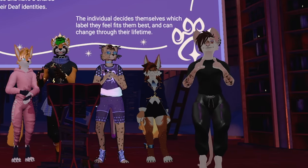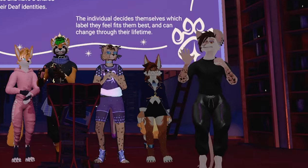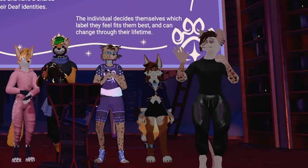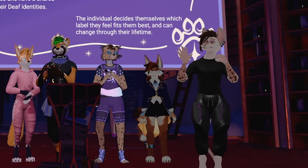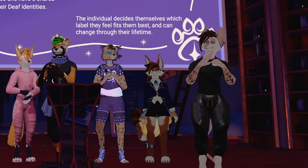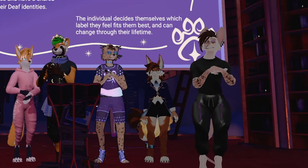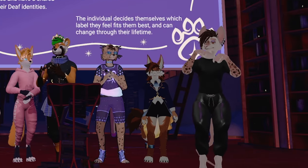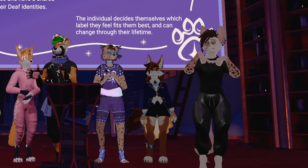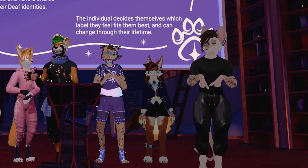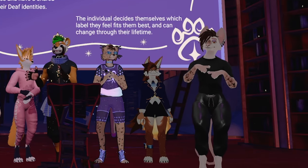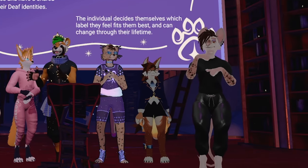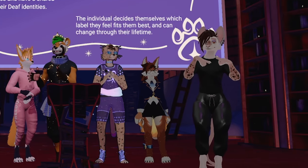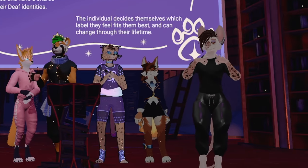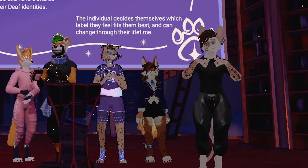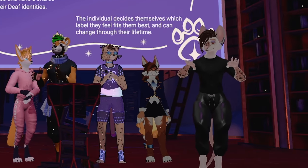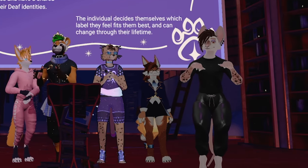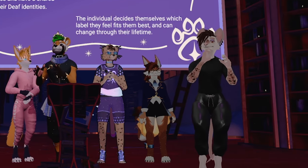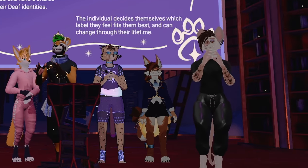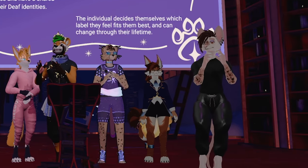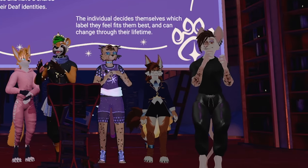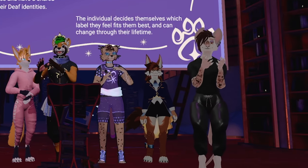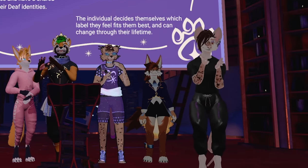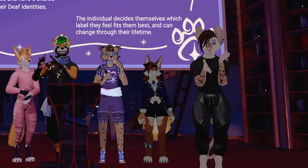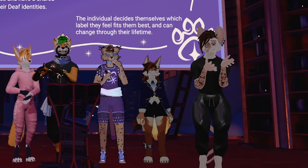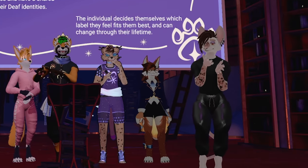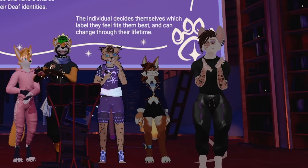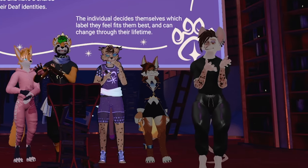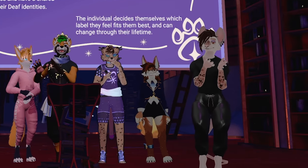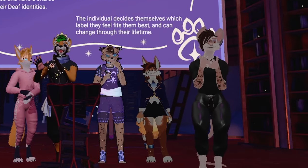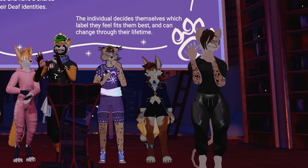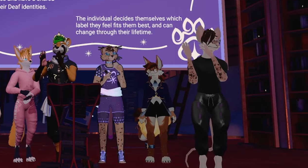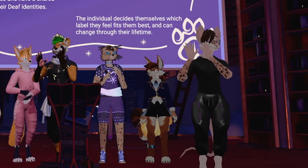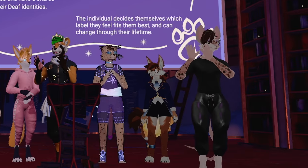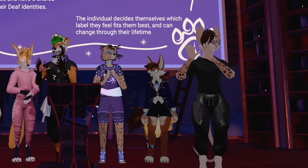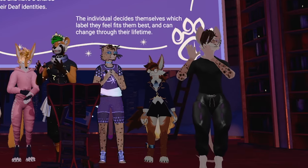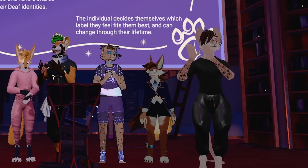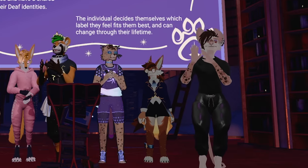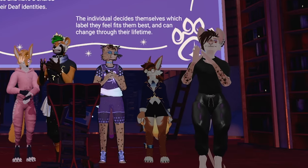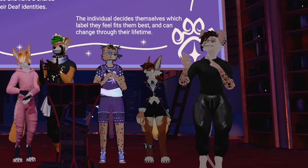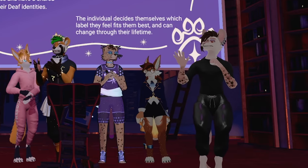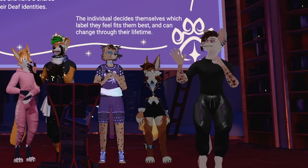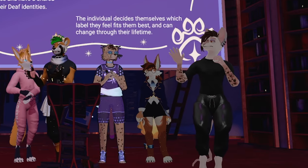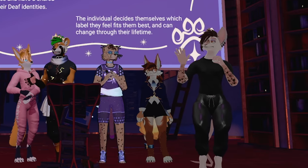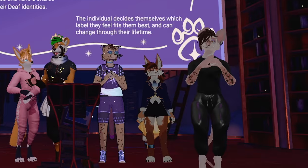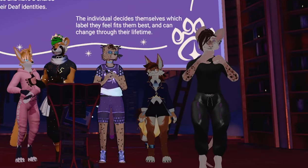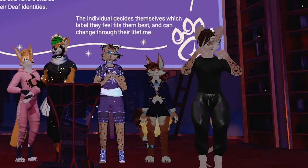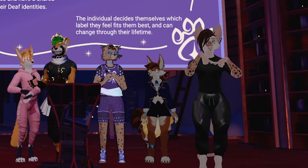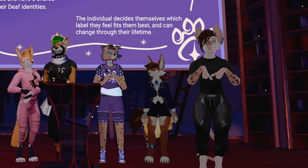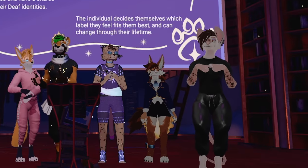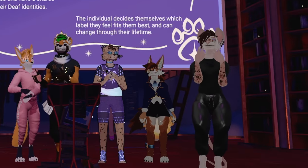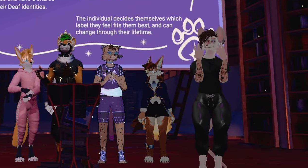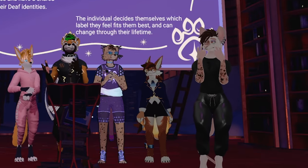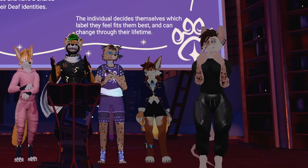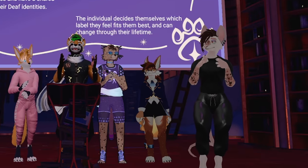hear, basically all. And again, are fully dependent on visual language, aka sign language. People